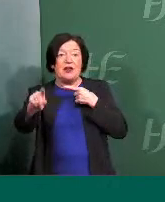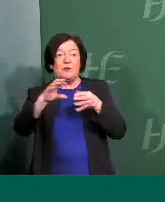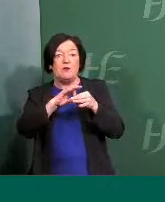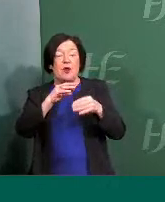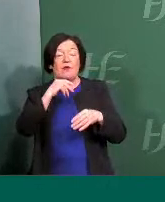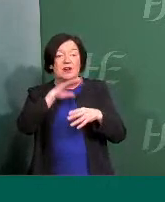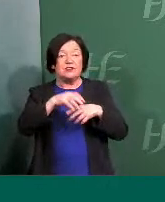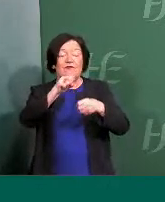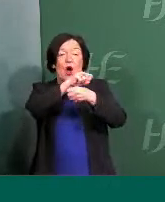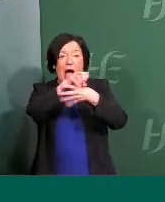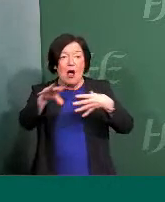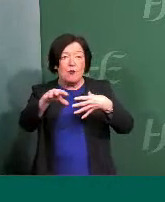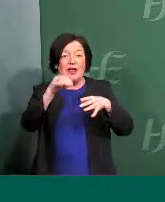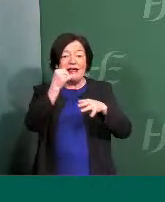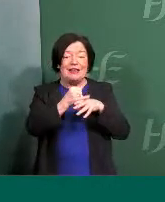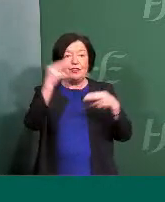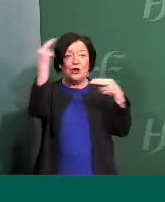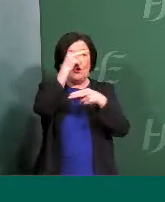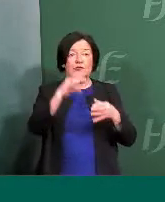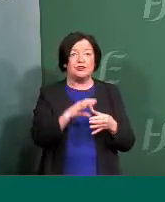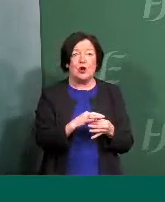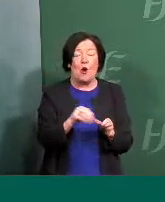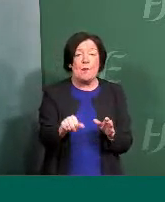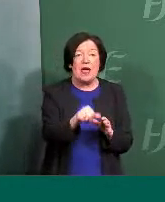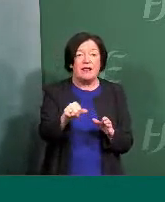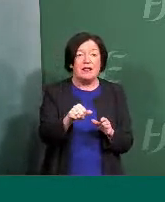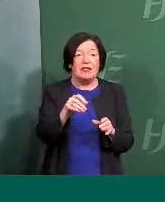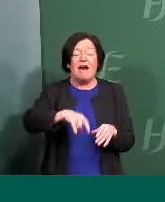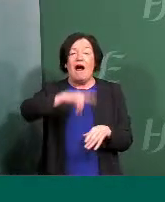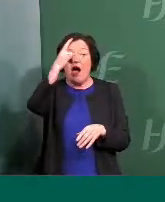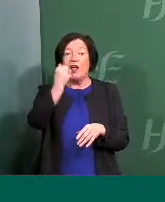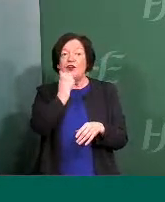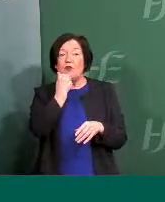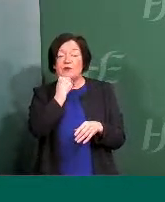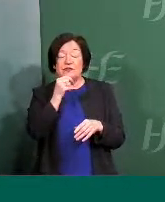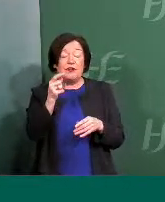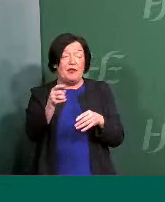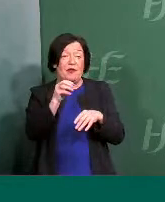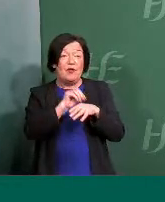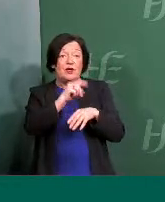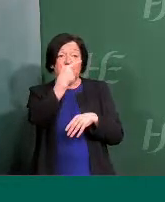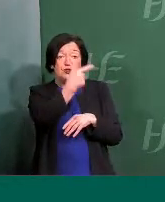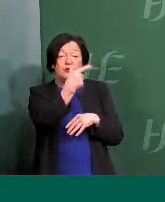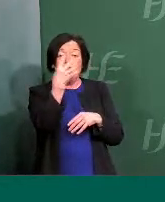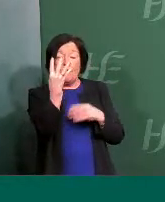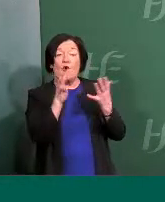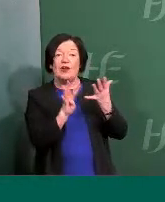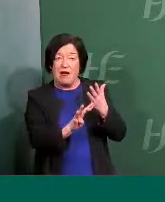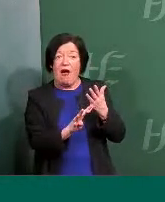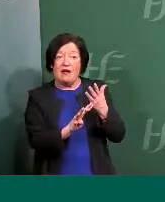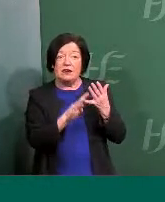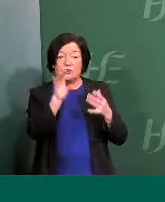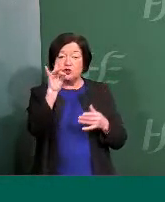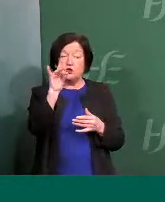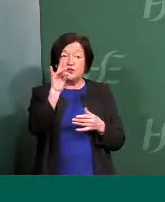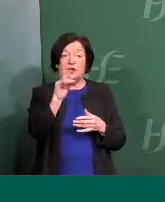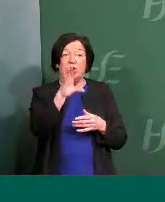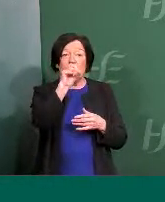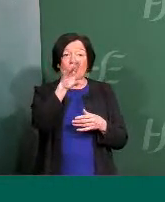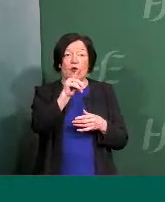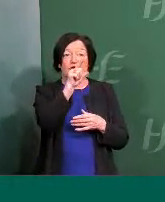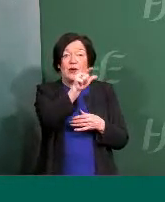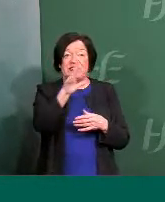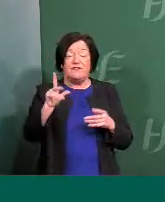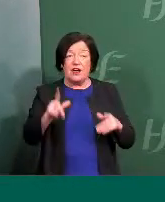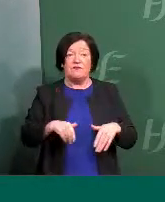due to outbreaks in the nursing home sector. Very high numbers of presentations, so 249 there on Tuesday. Cork,